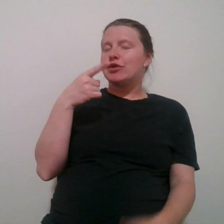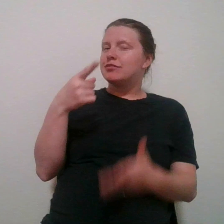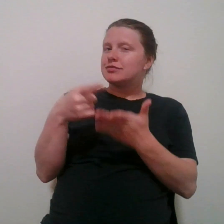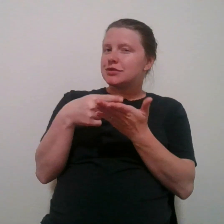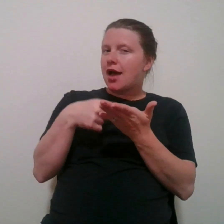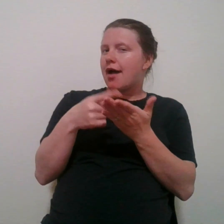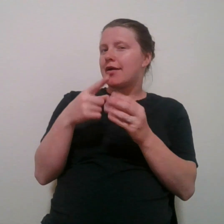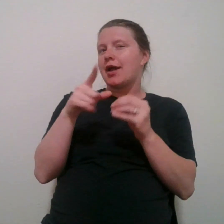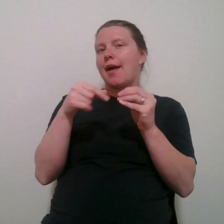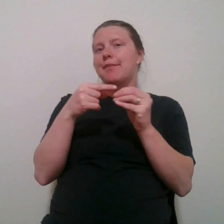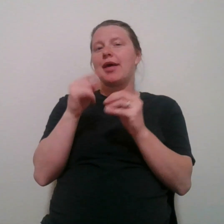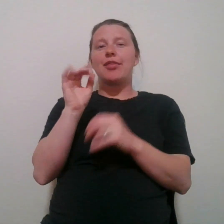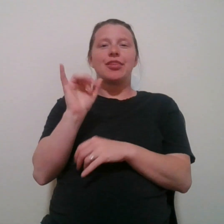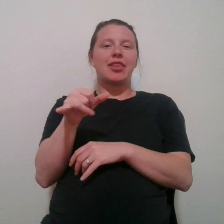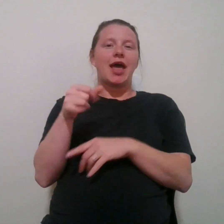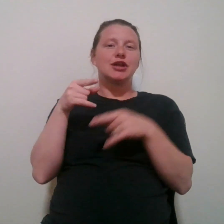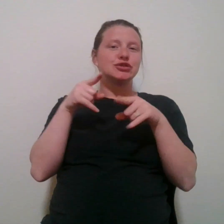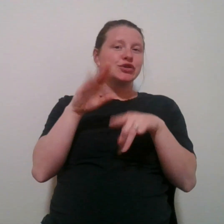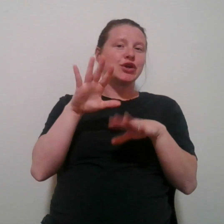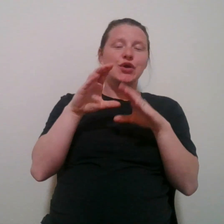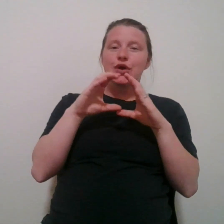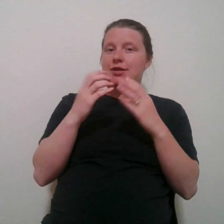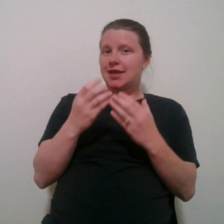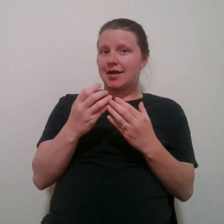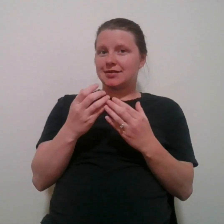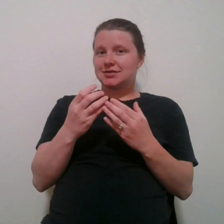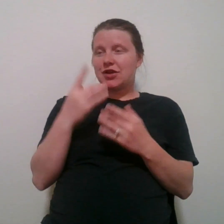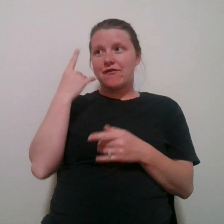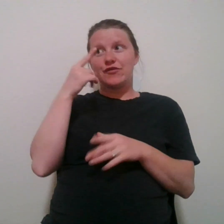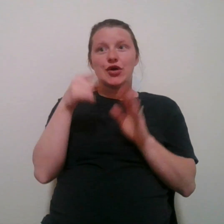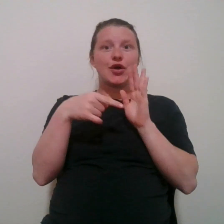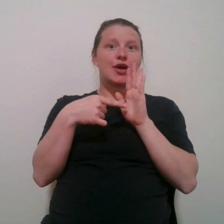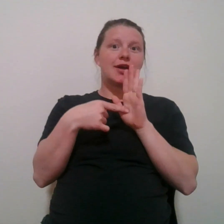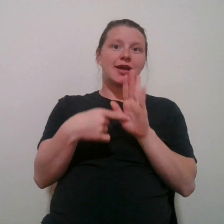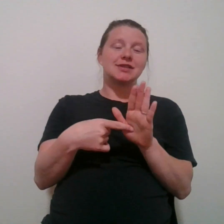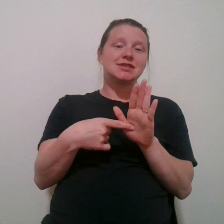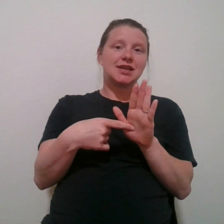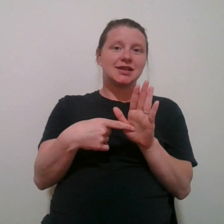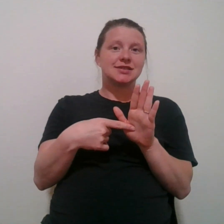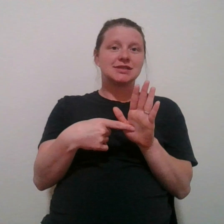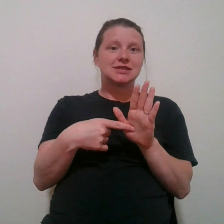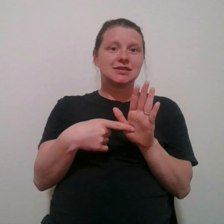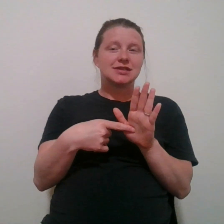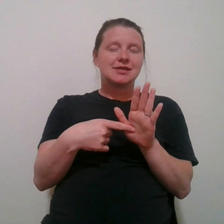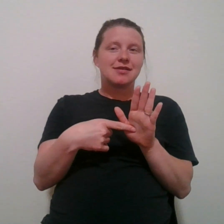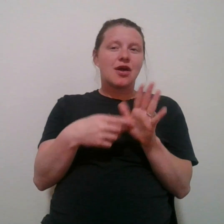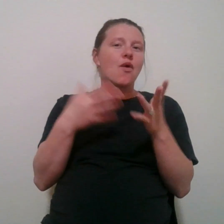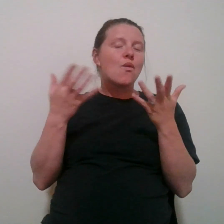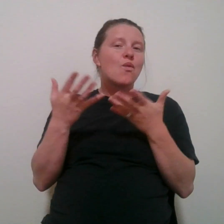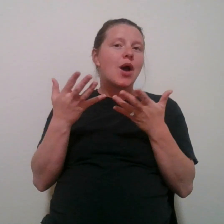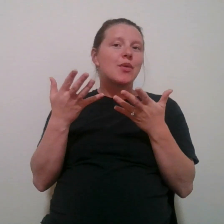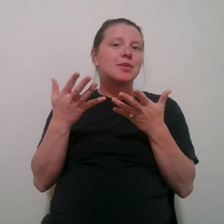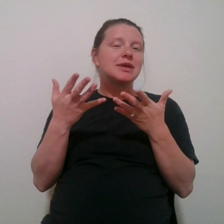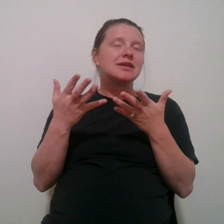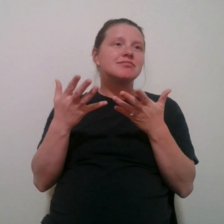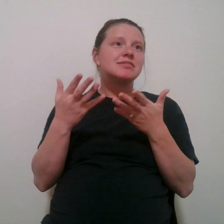in your class. For instance, what would be some of the physical indicators